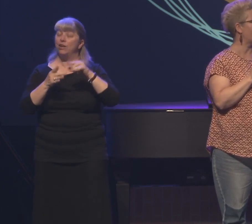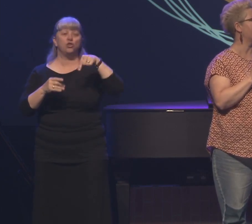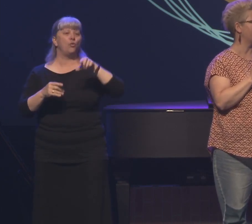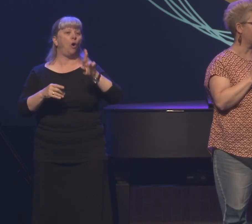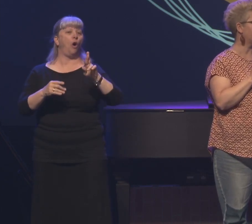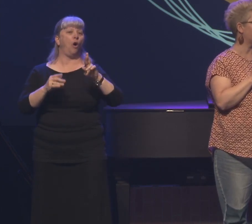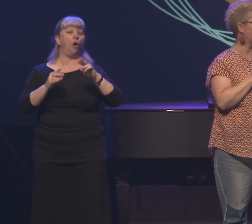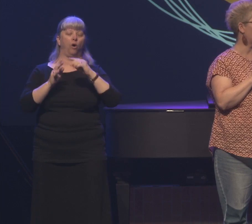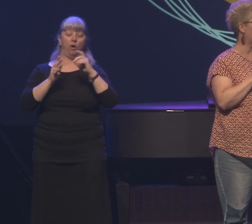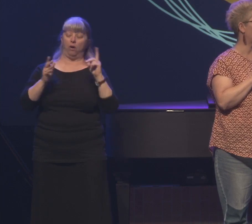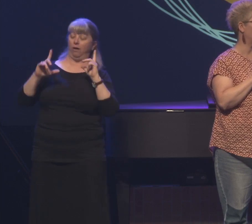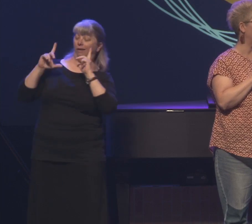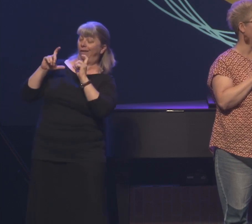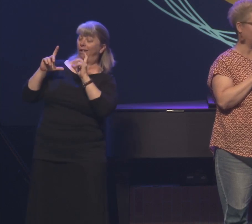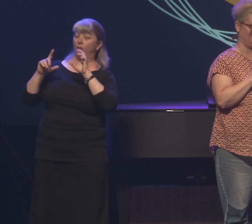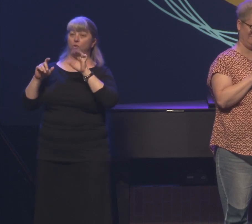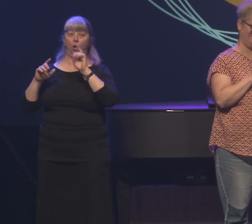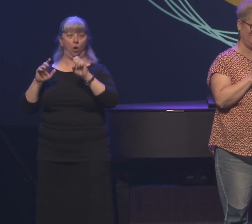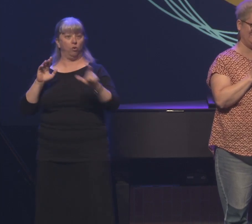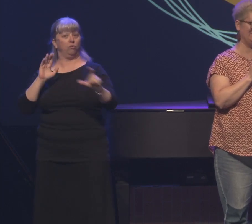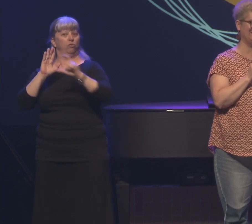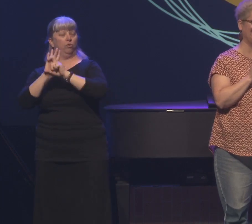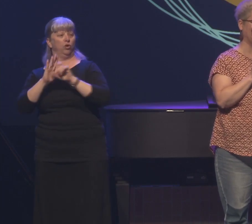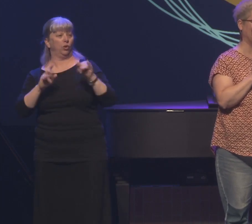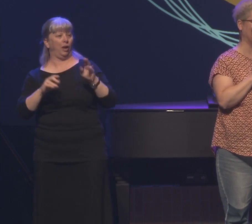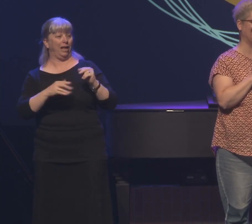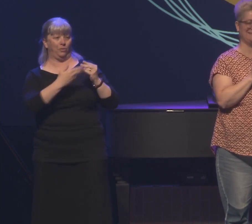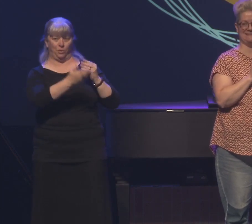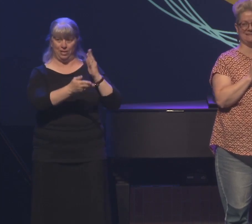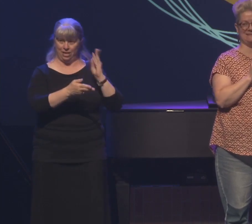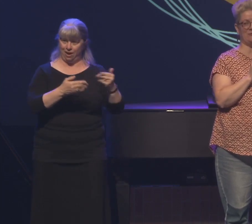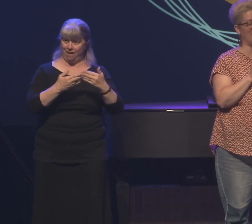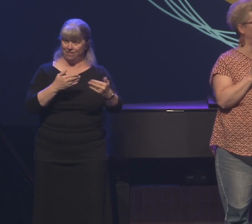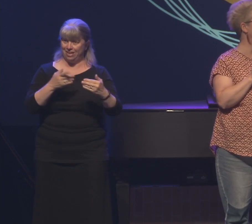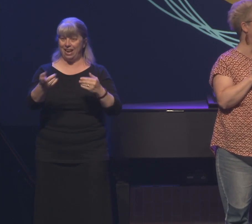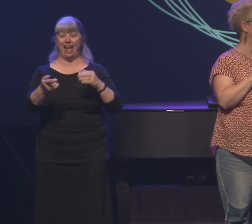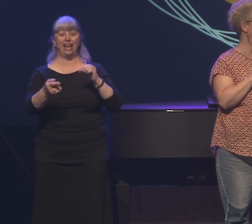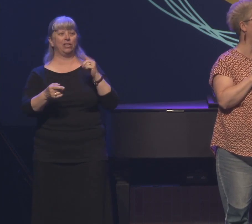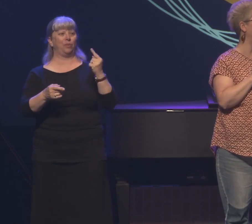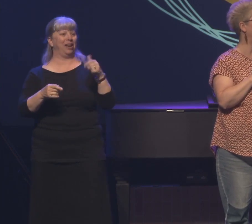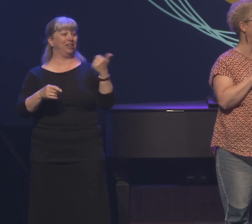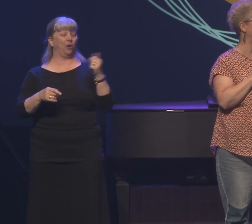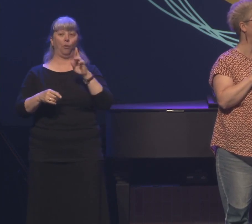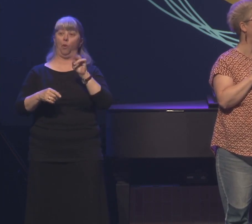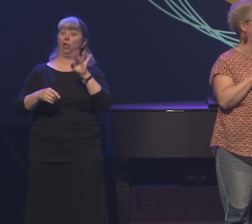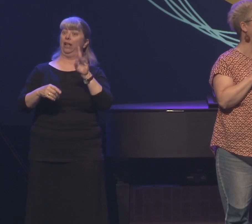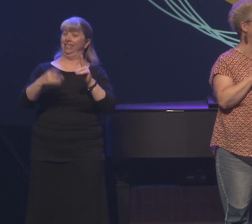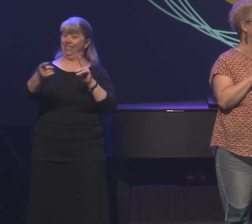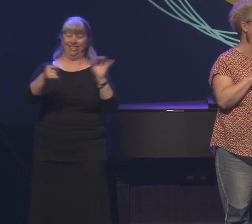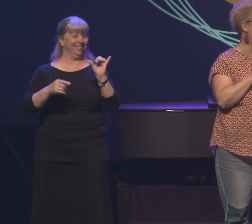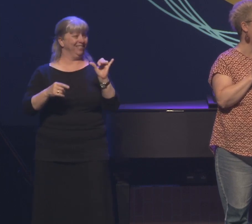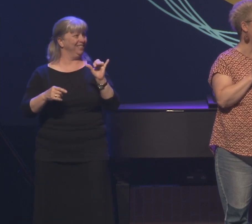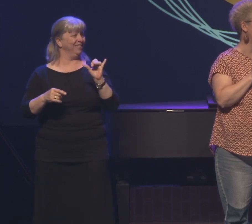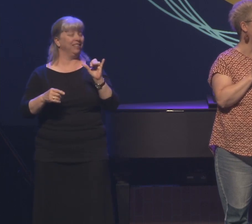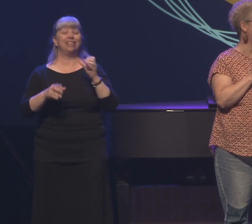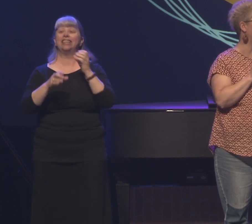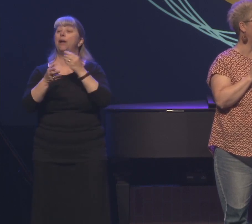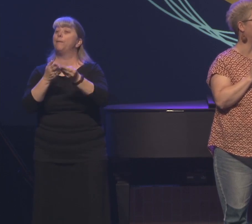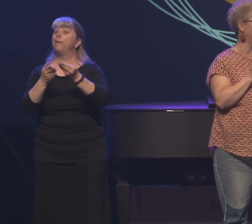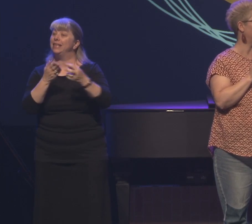code. In fact, you can go out to the table. Joanna will be there right afterwards and somebody else. Rollin. To help you get tickets. Or if